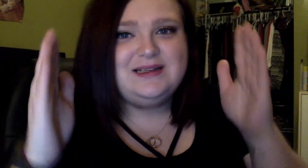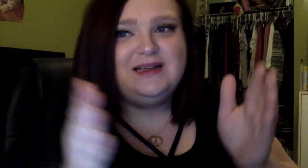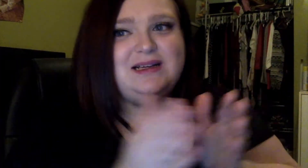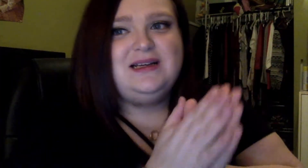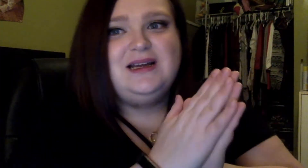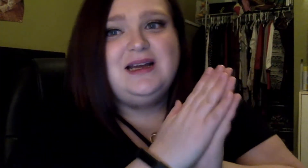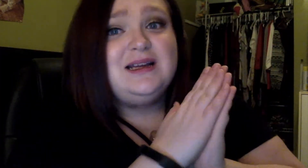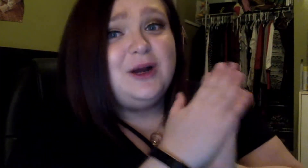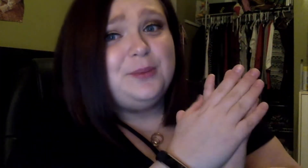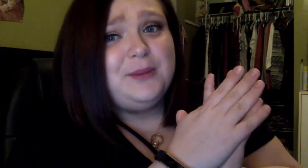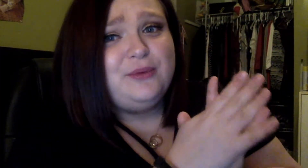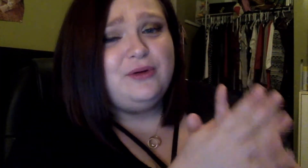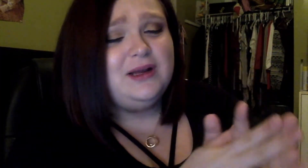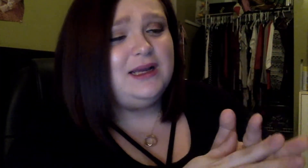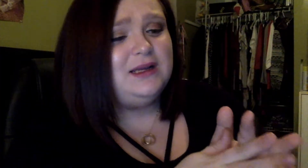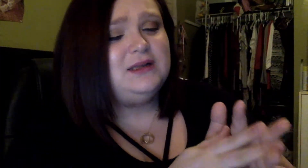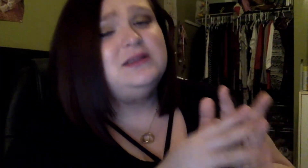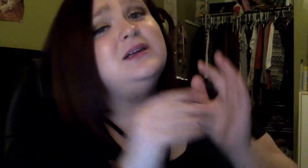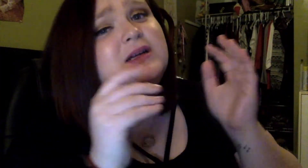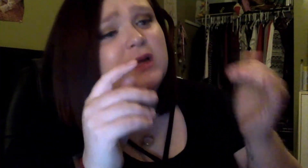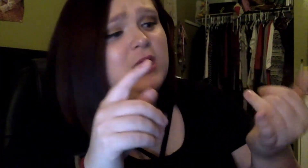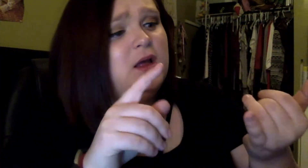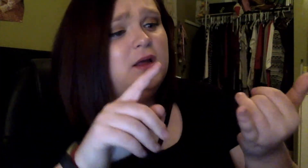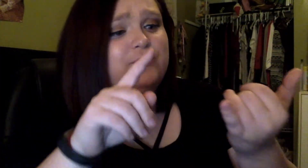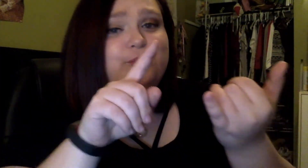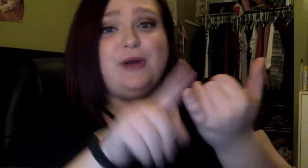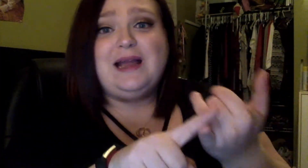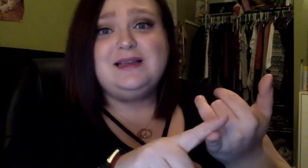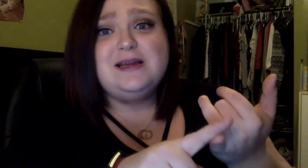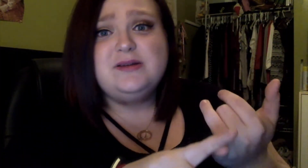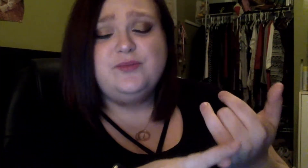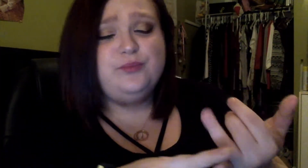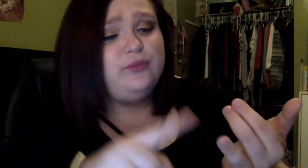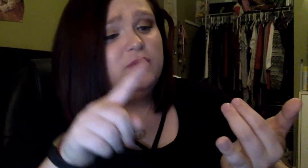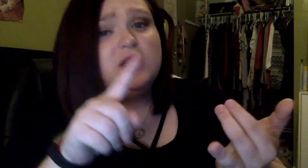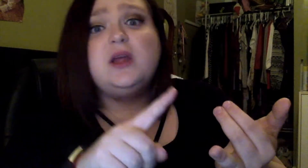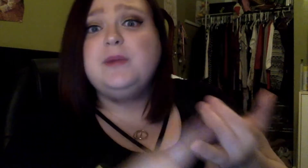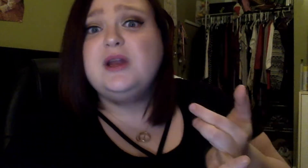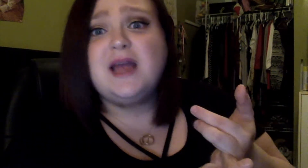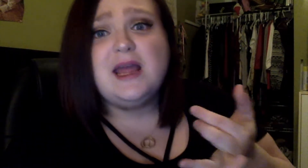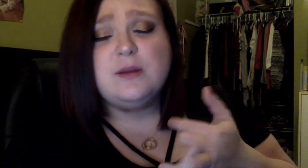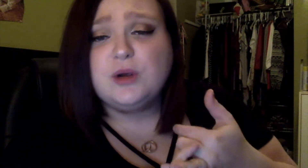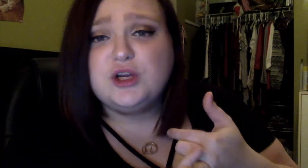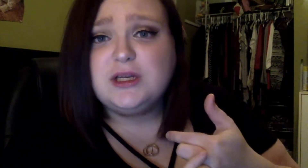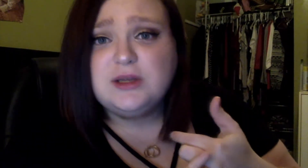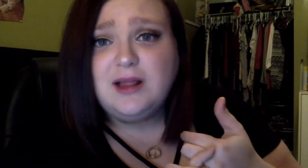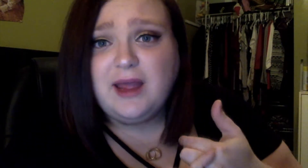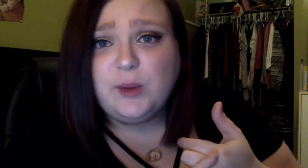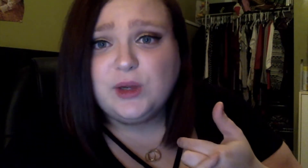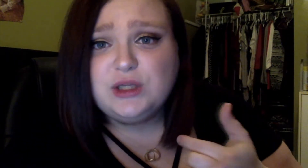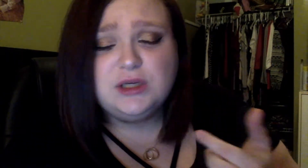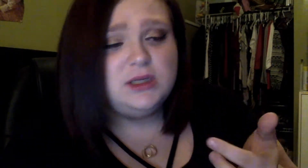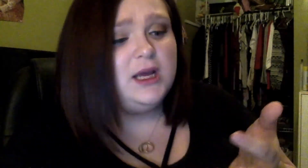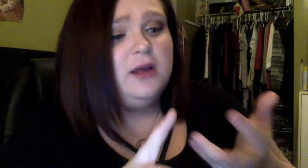to tell people is practice, communicate, emerge into the language,